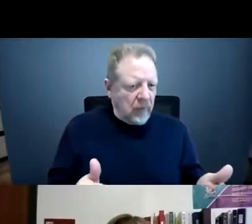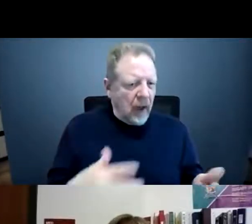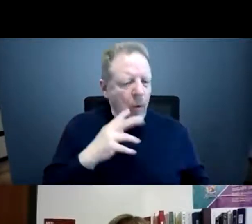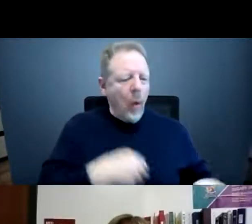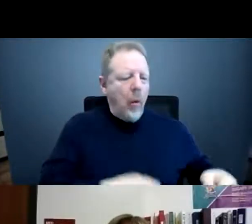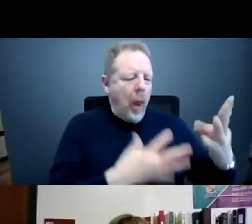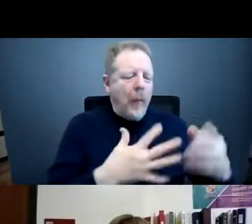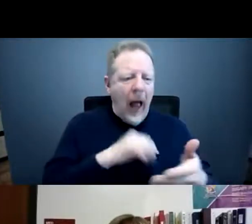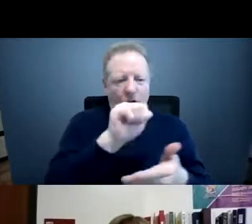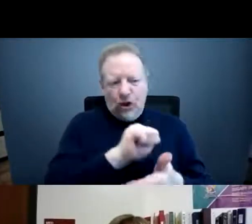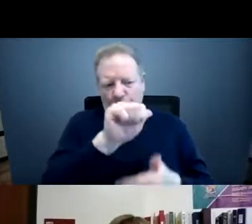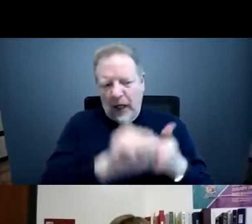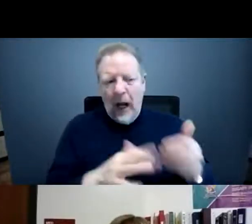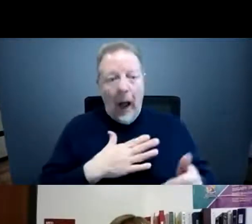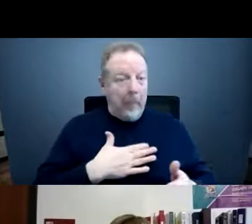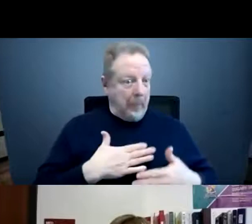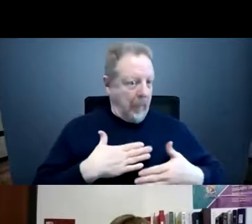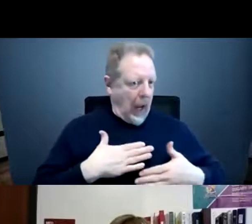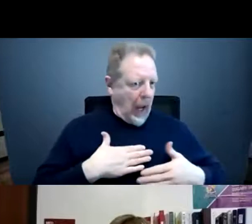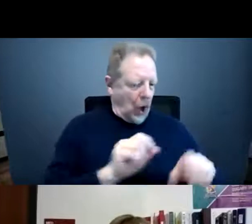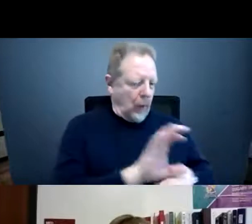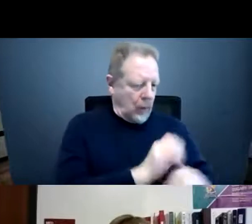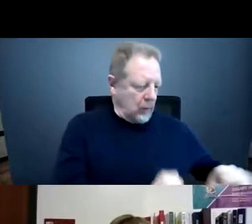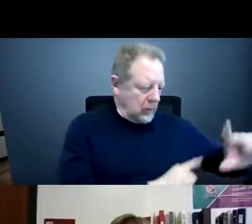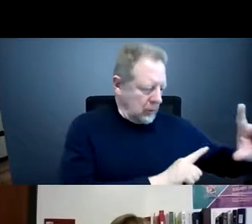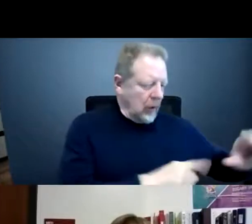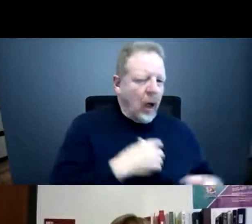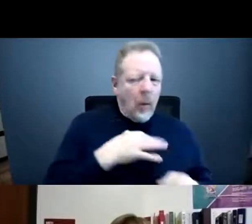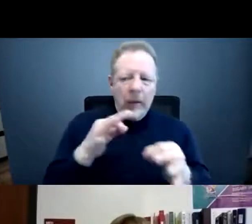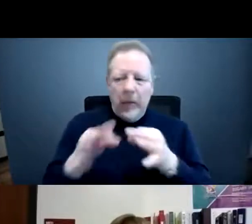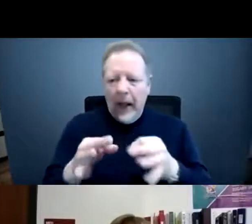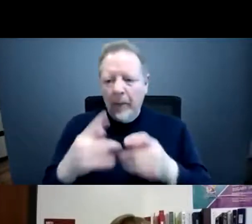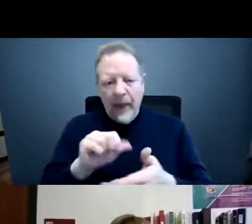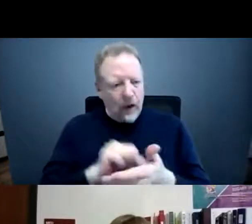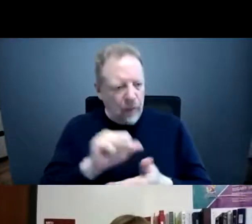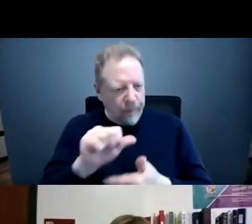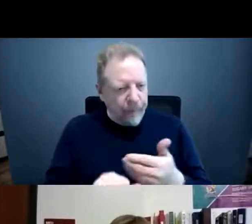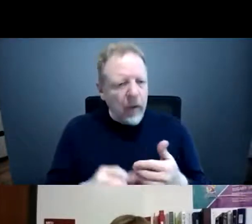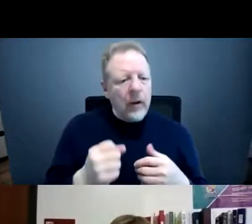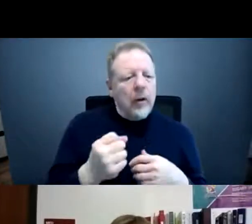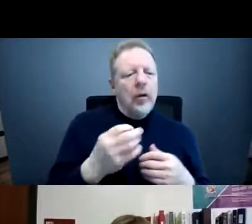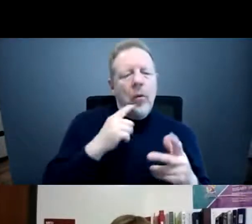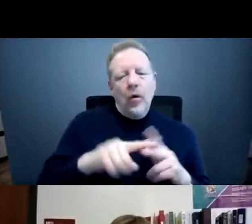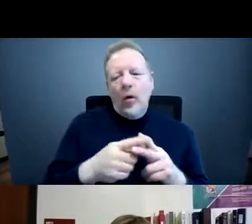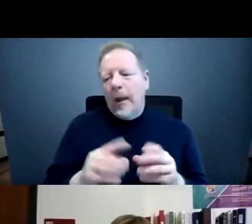computer screen, and I'll just walk through it. So we'll start off the meeting with introduction with